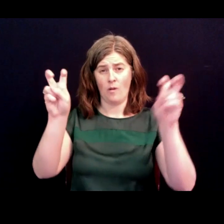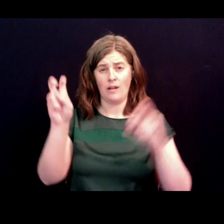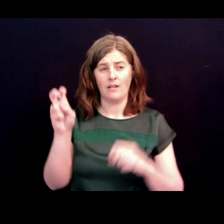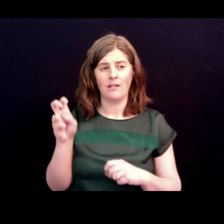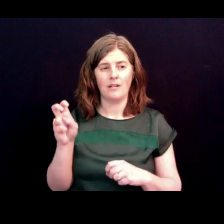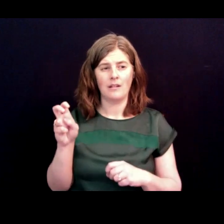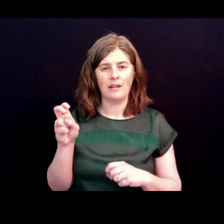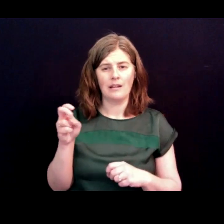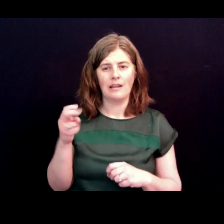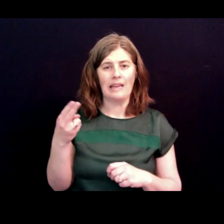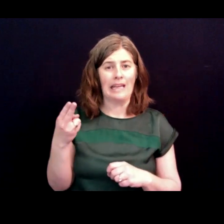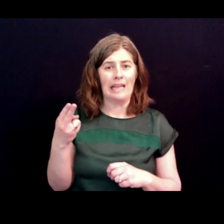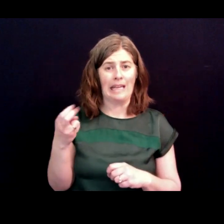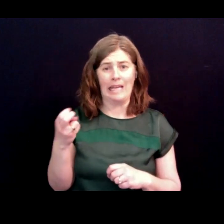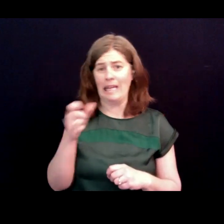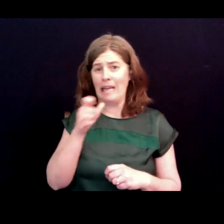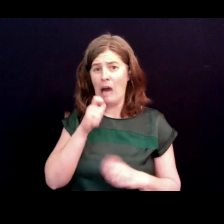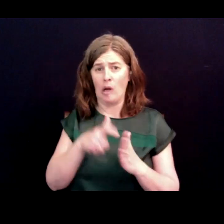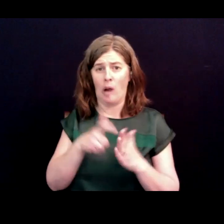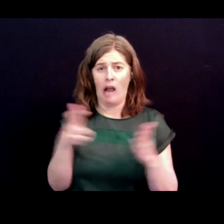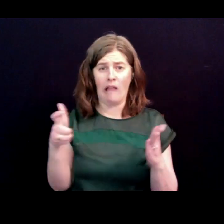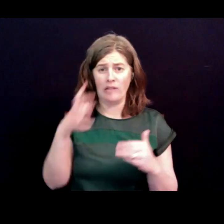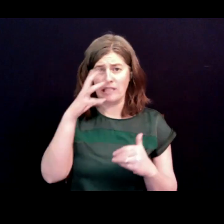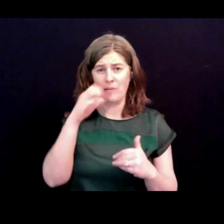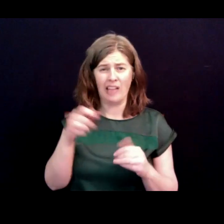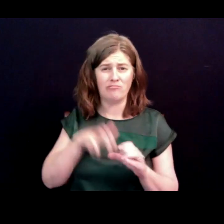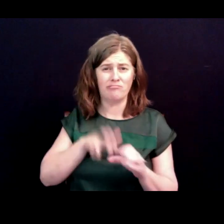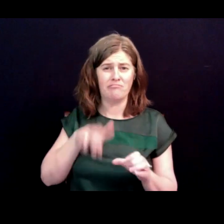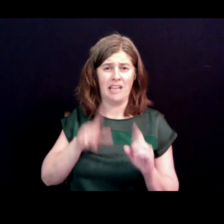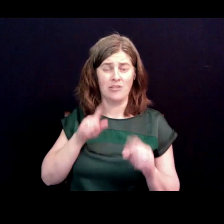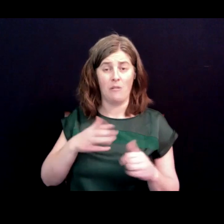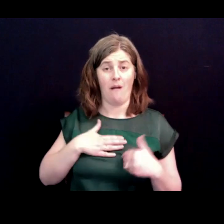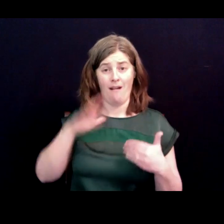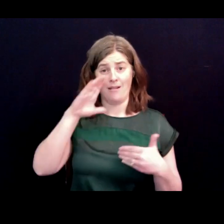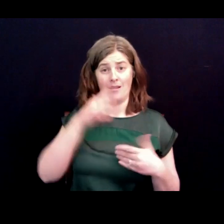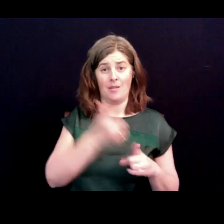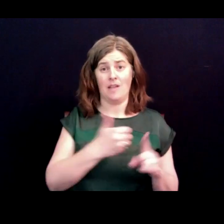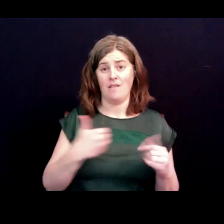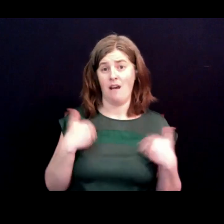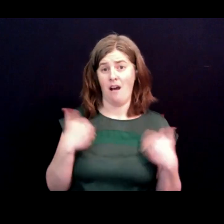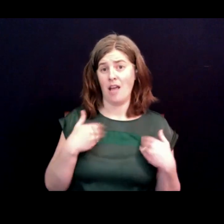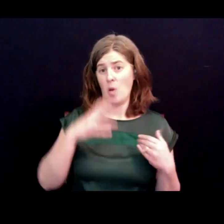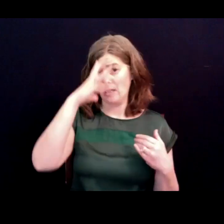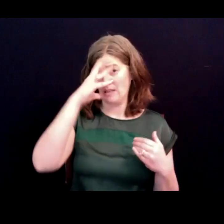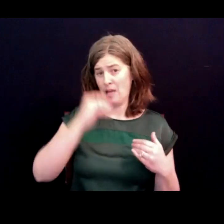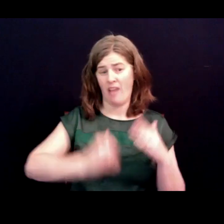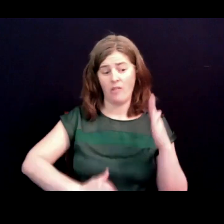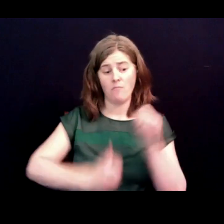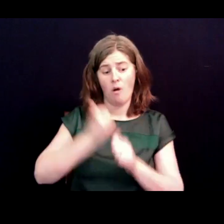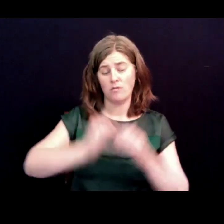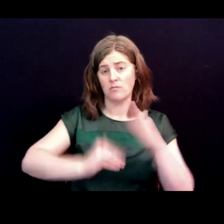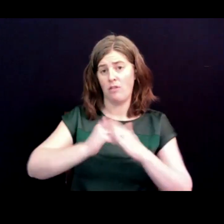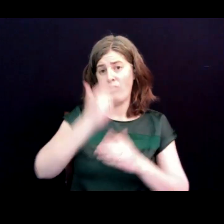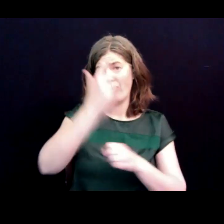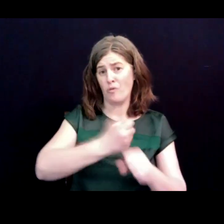of sleep, unquote, a cop-out answer. When my son was young, he would sleep 3 hours tops. If pain,